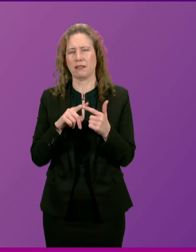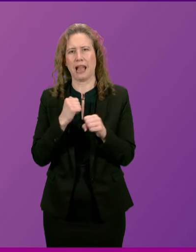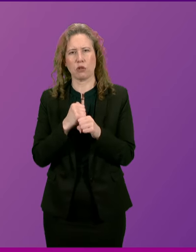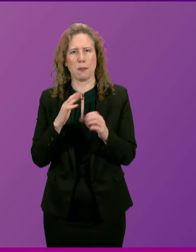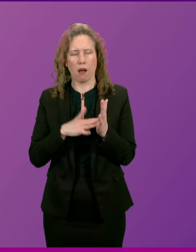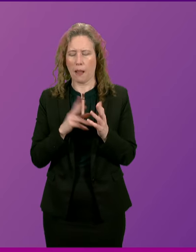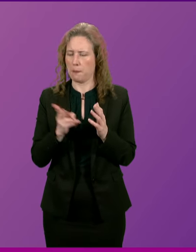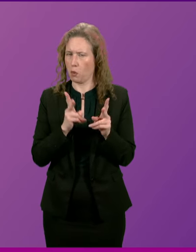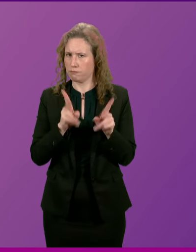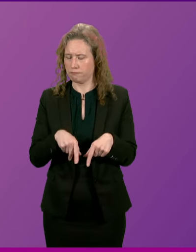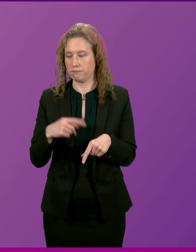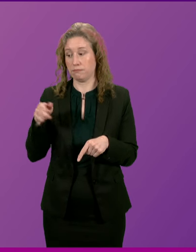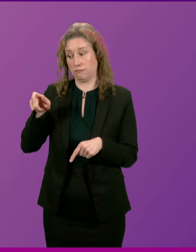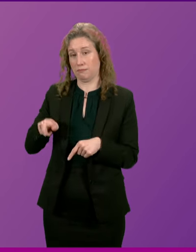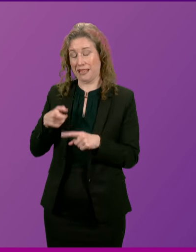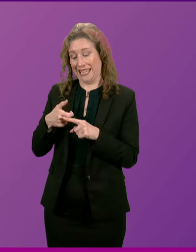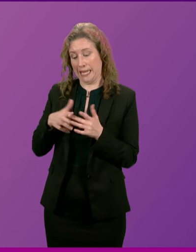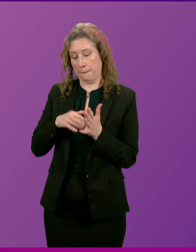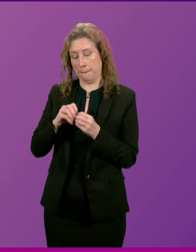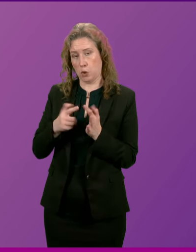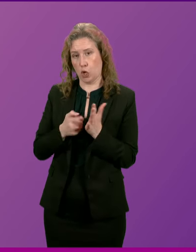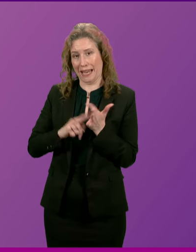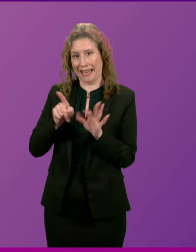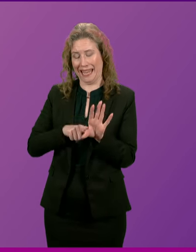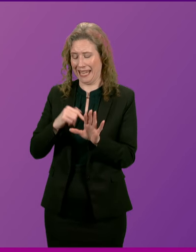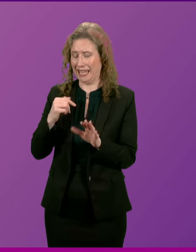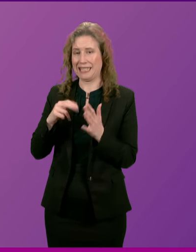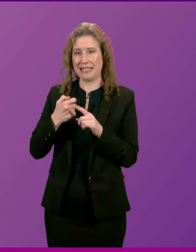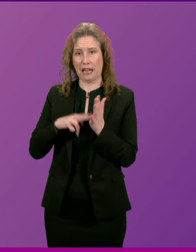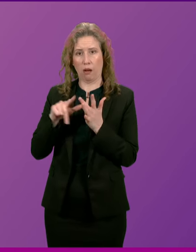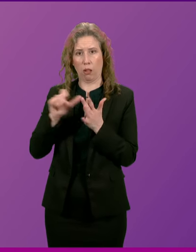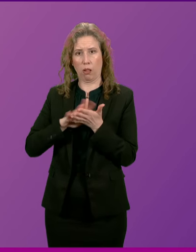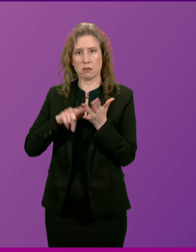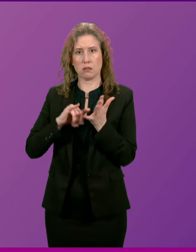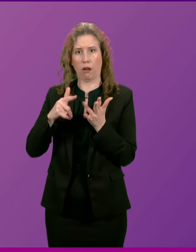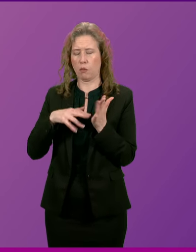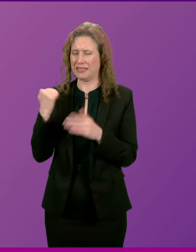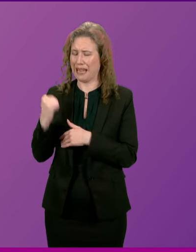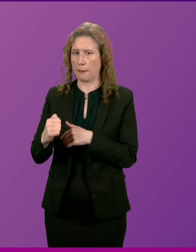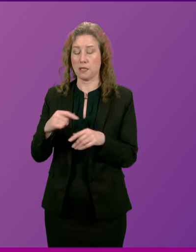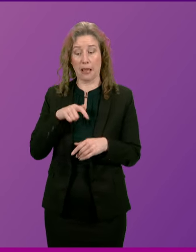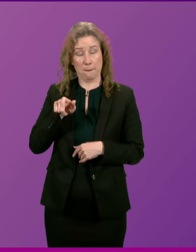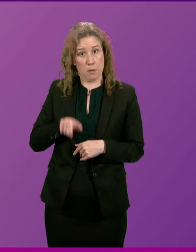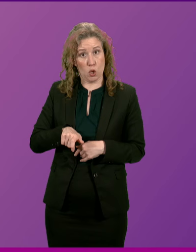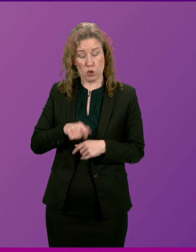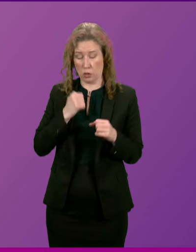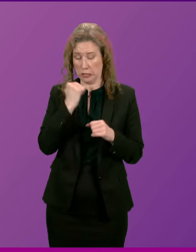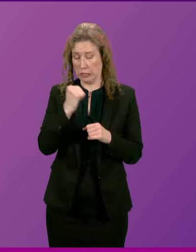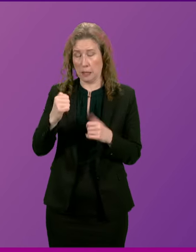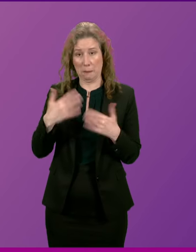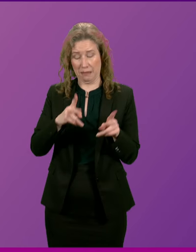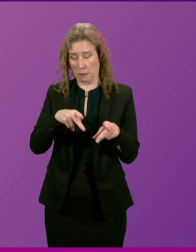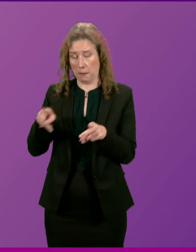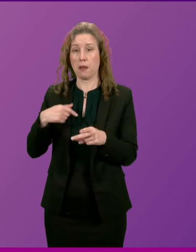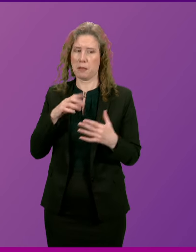and Kimberley Nicholson was violently stabbed in M&S. The person who carried out the attack had had contact with Police Scotland,